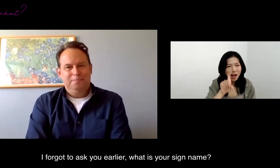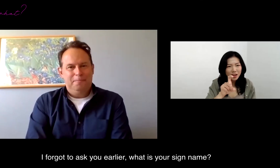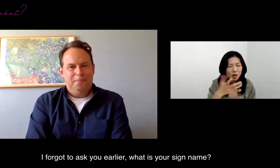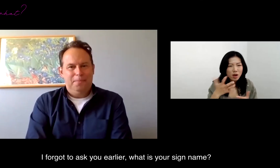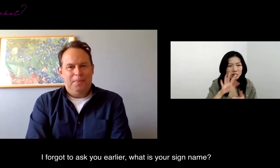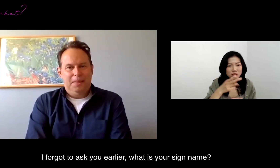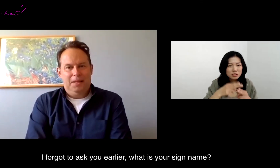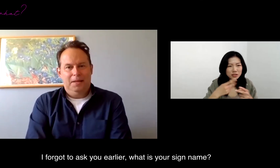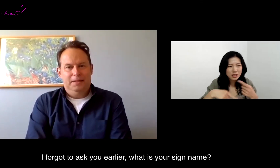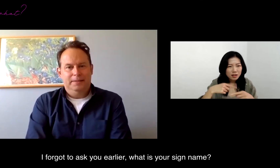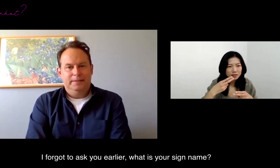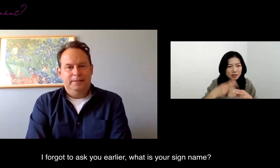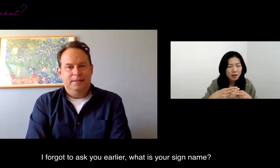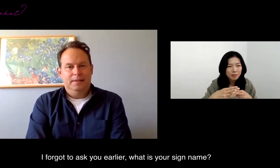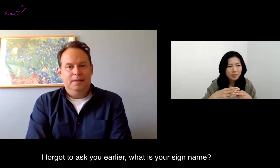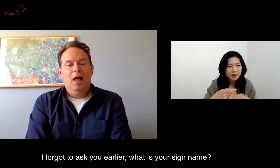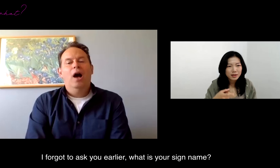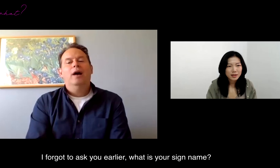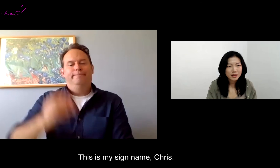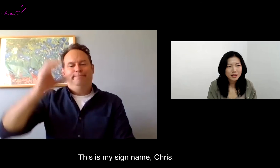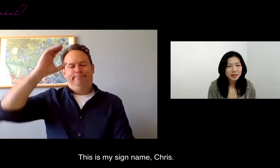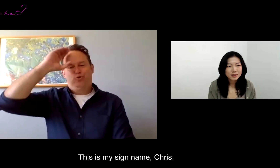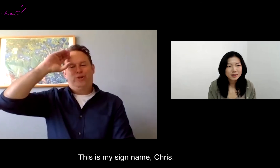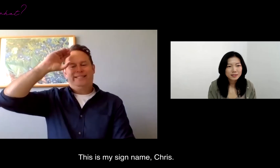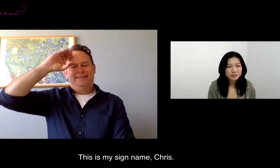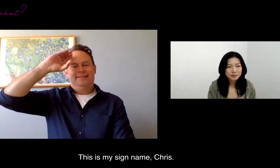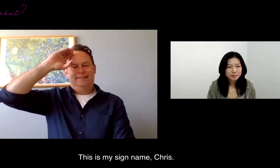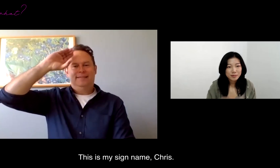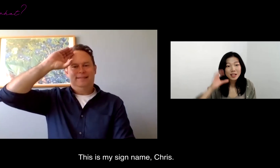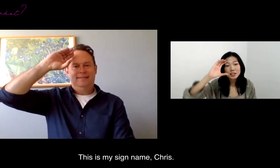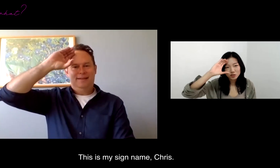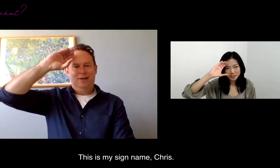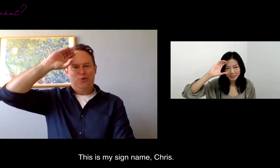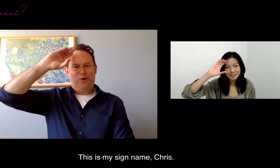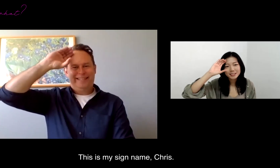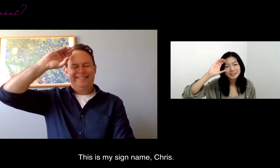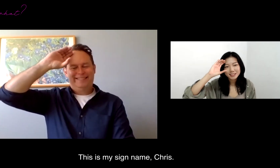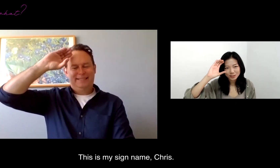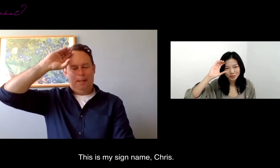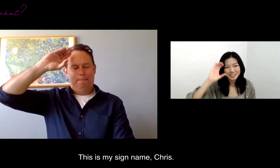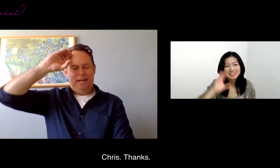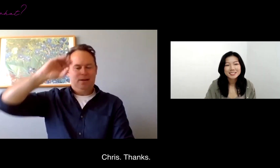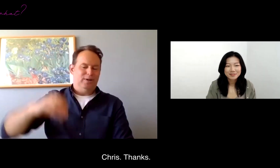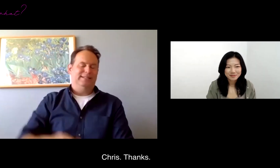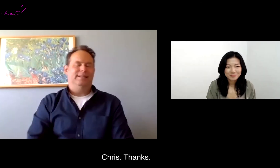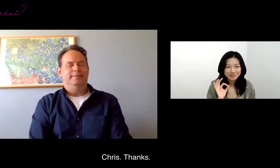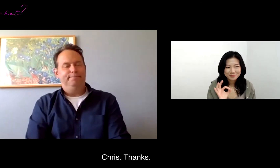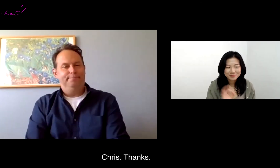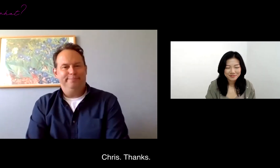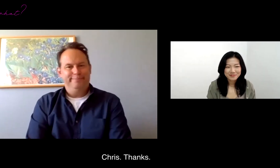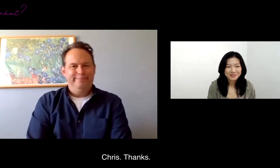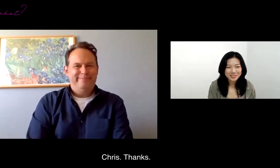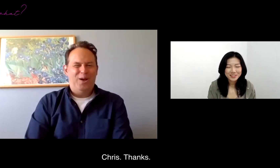I forgot to ask you earlier. What's your sign name? This is my sign name, Chris. Chris, thank you.